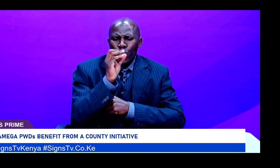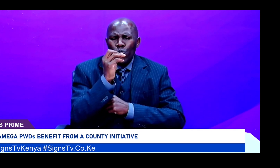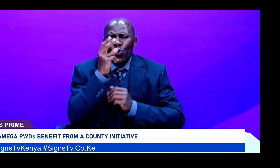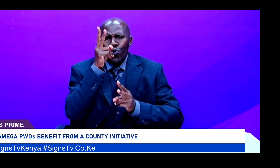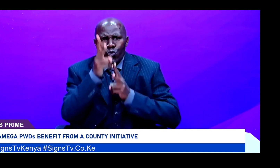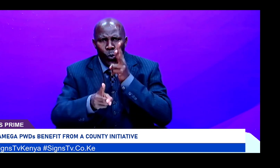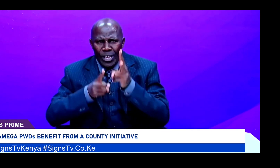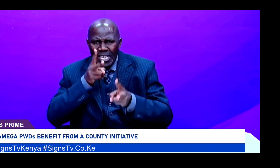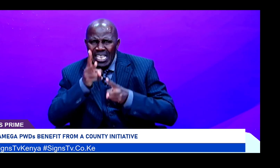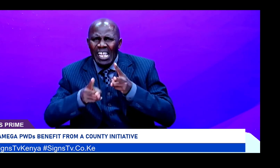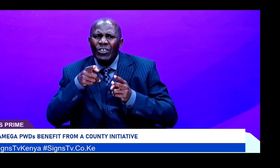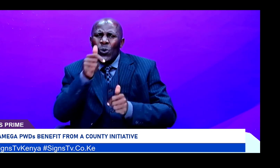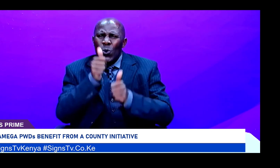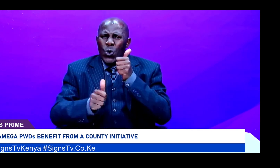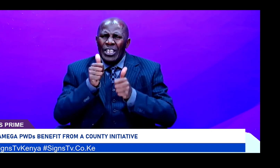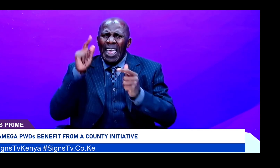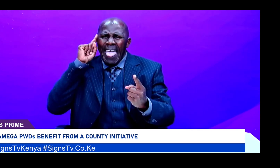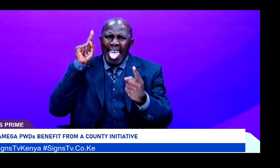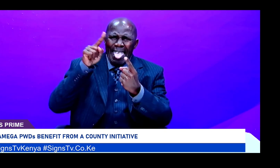of development.